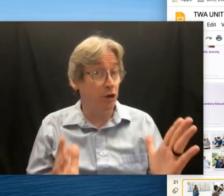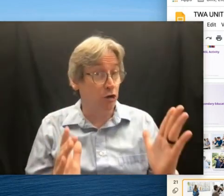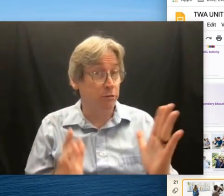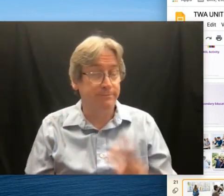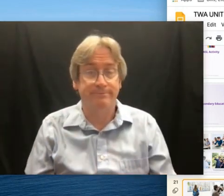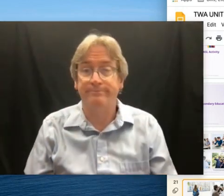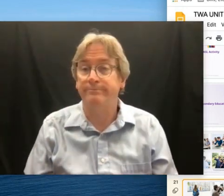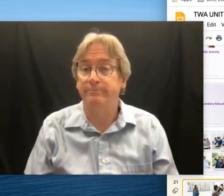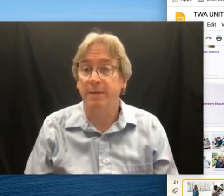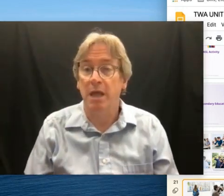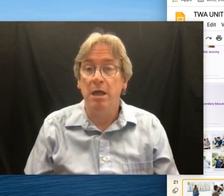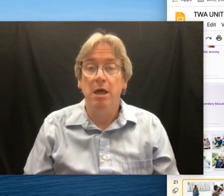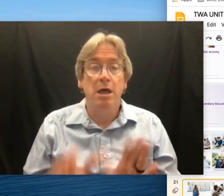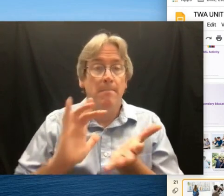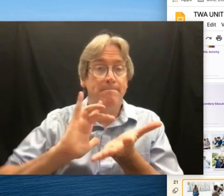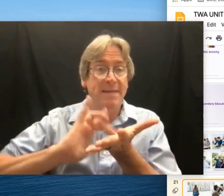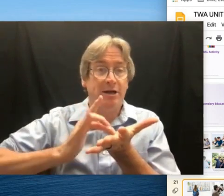Lawyer.